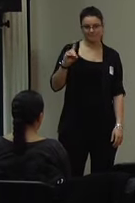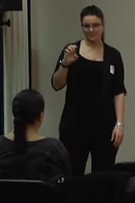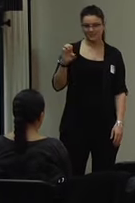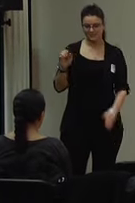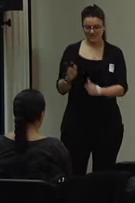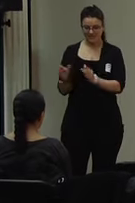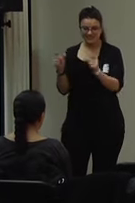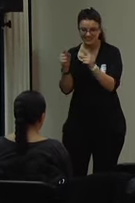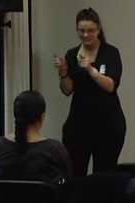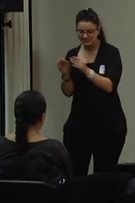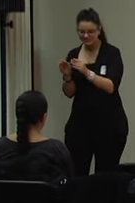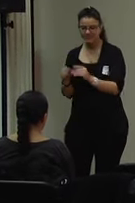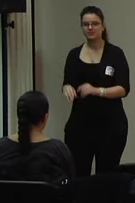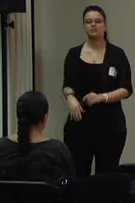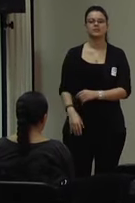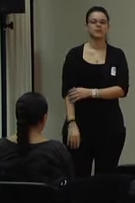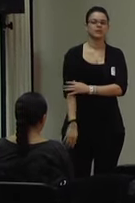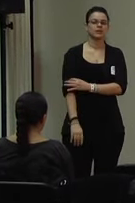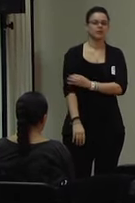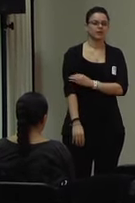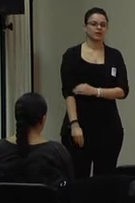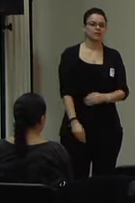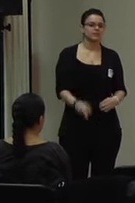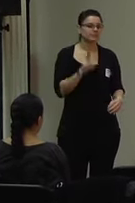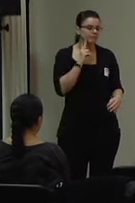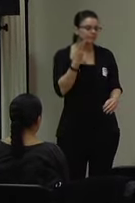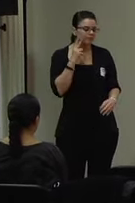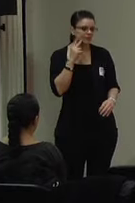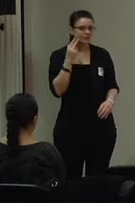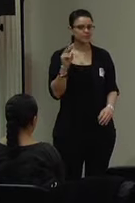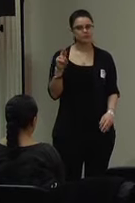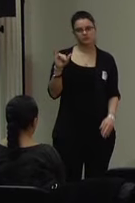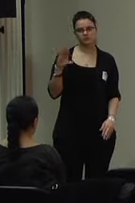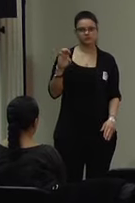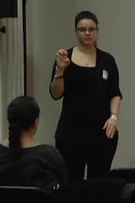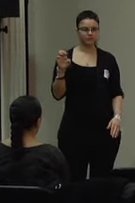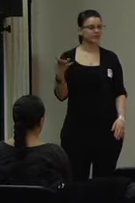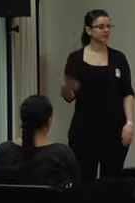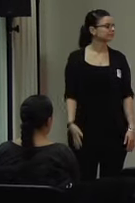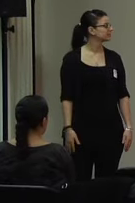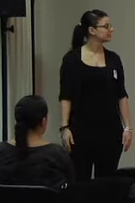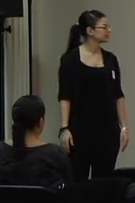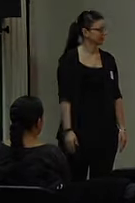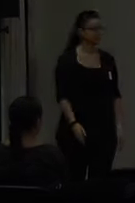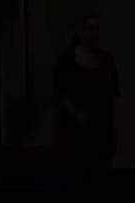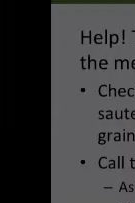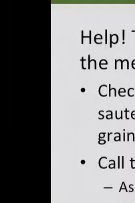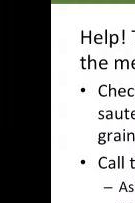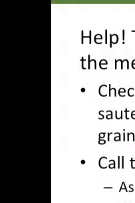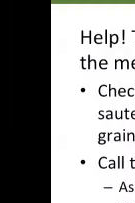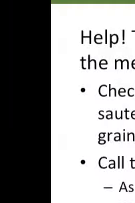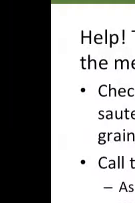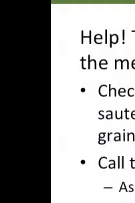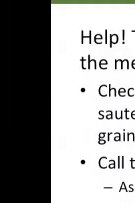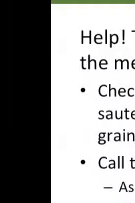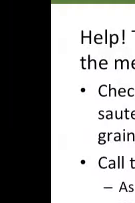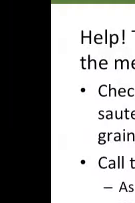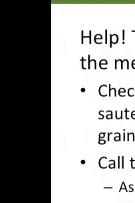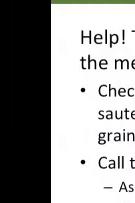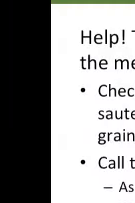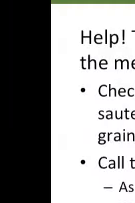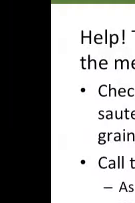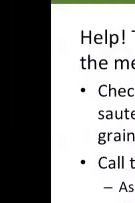of sides with rice and some steamed veggies. You might be able to call in advance and see if you can pre-order